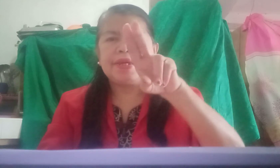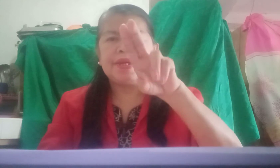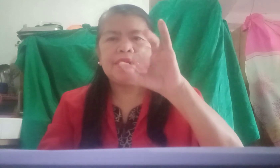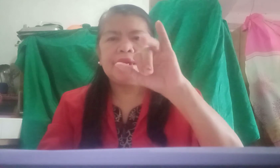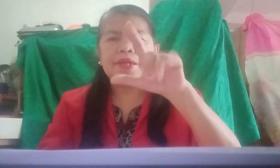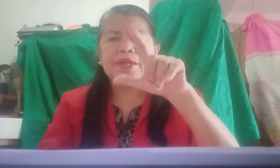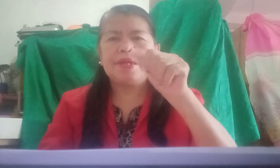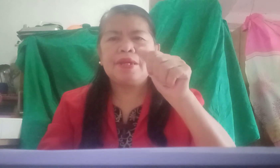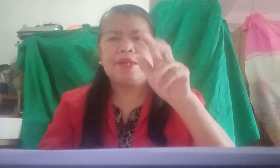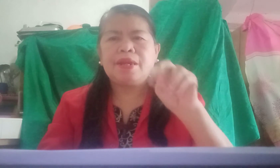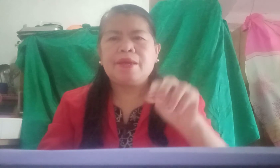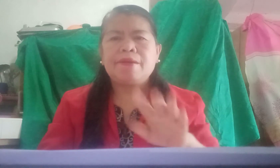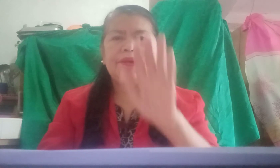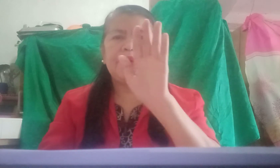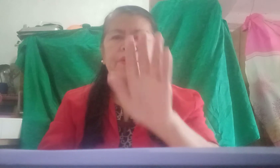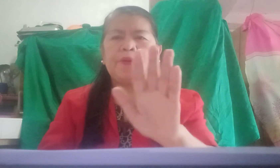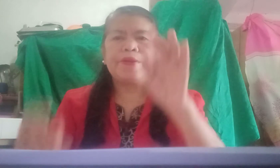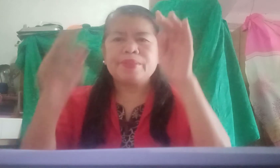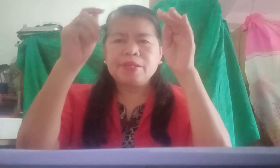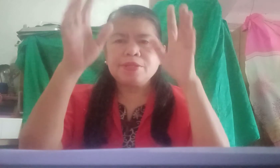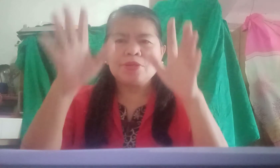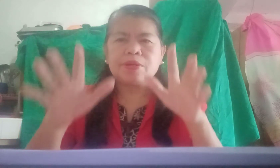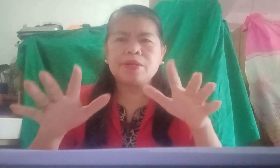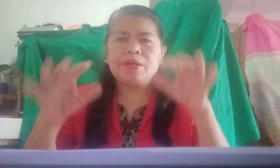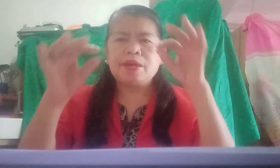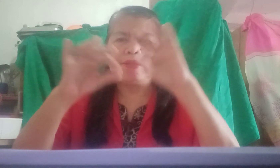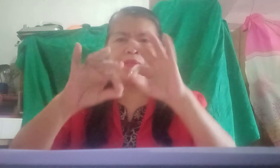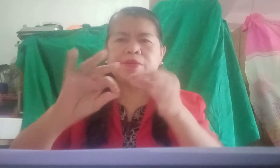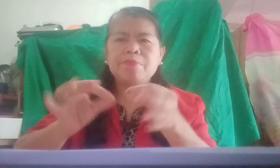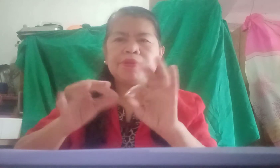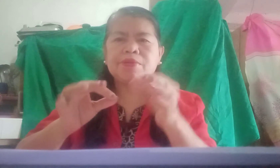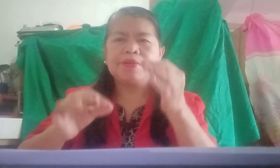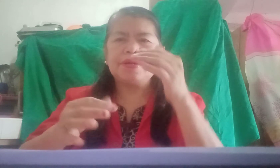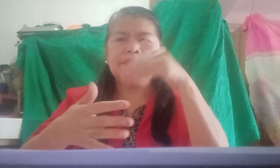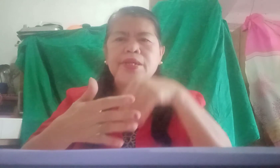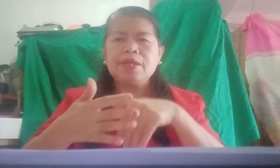Makilan, your teacher and interpreter in